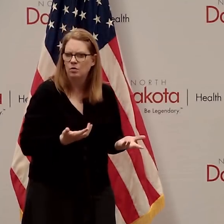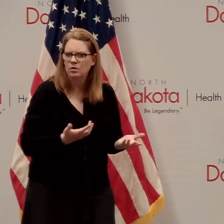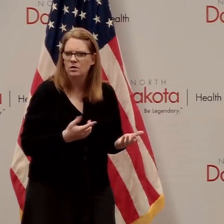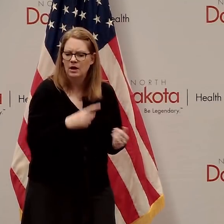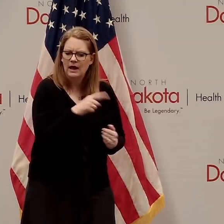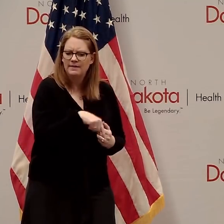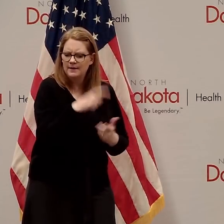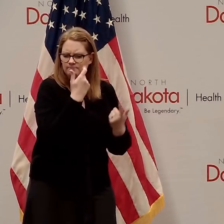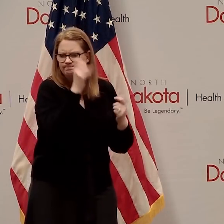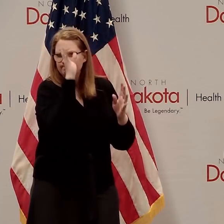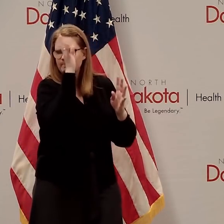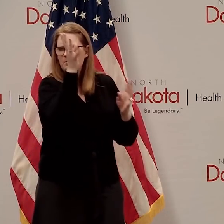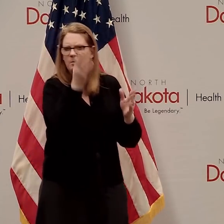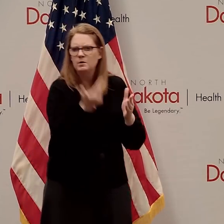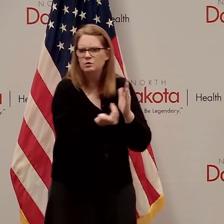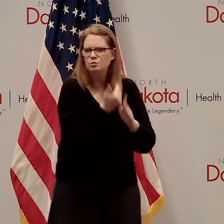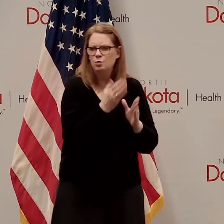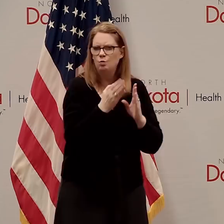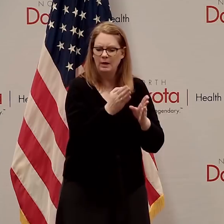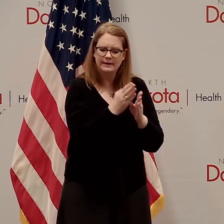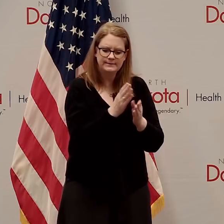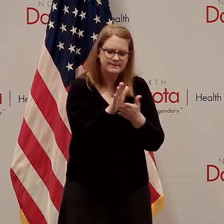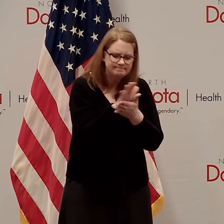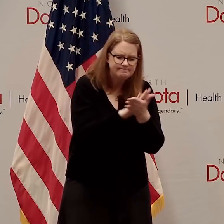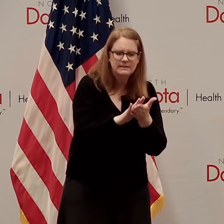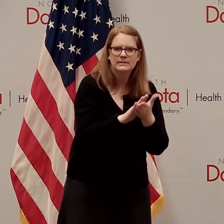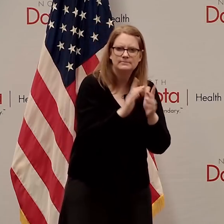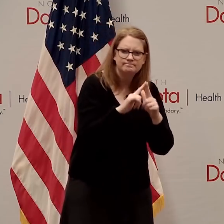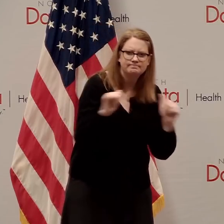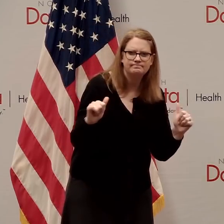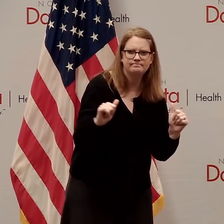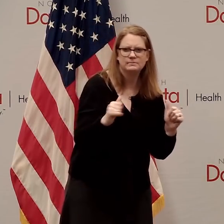would protect their patients and customers as well as their staff.